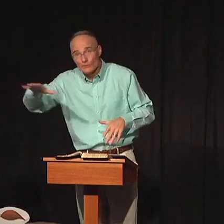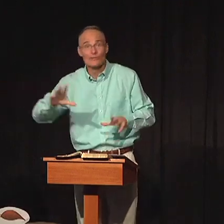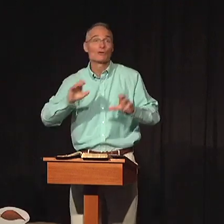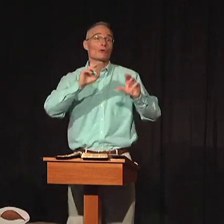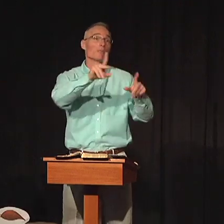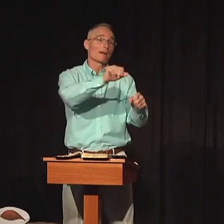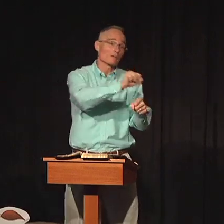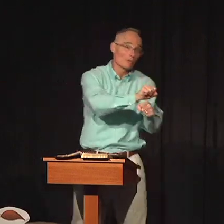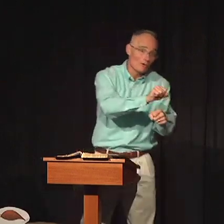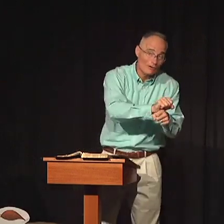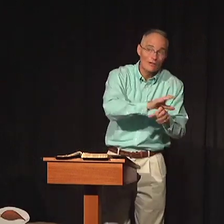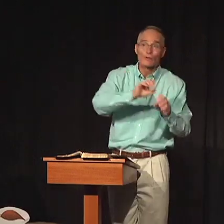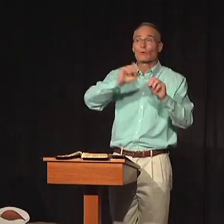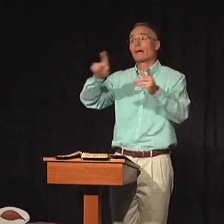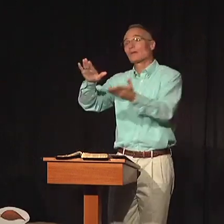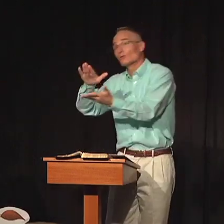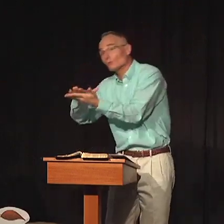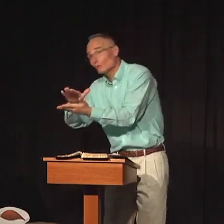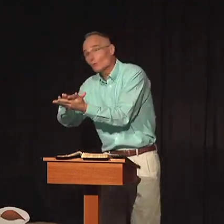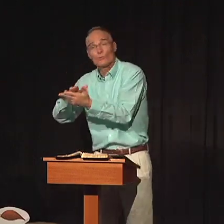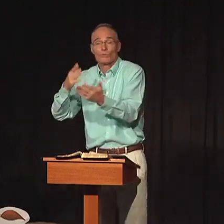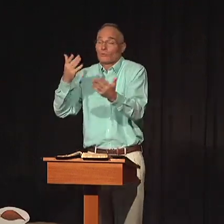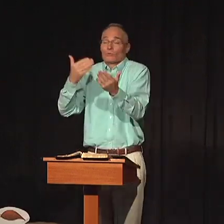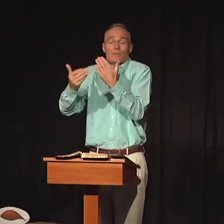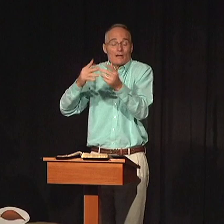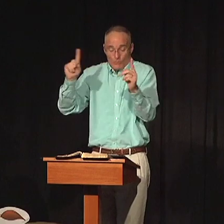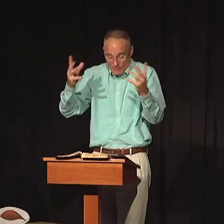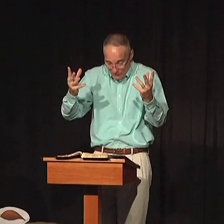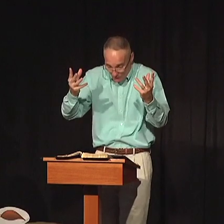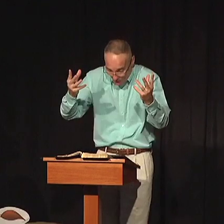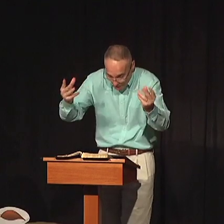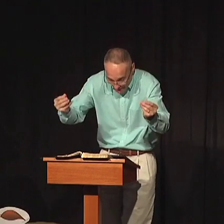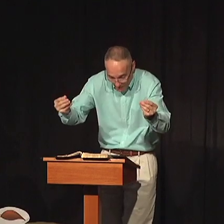go back to your neighborhood, go back to your jobs, go back to your school, wherever you go.